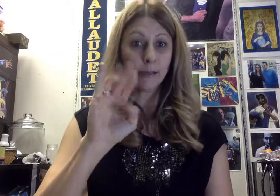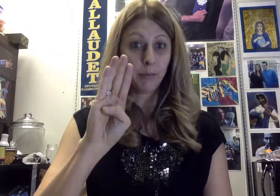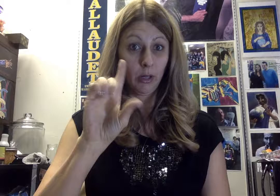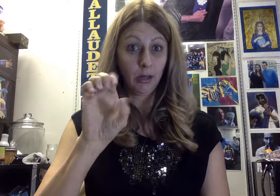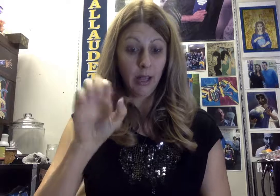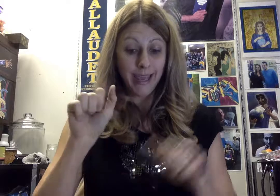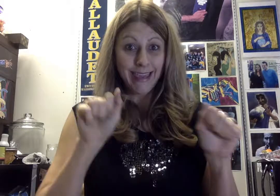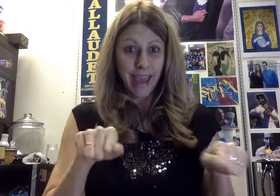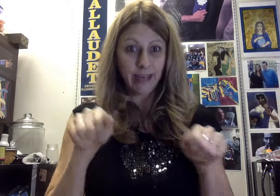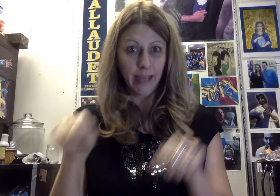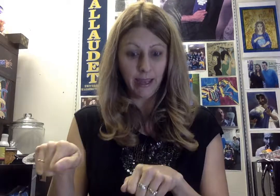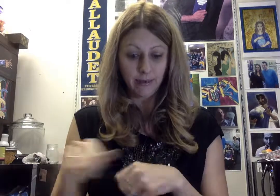possible, can.